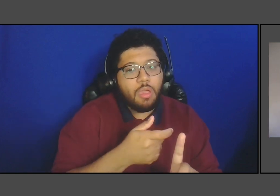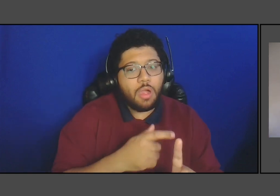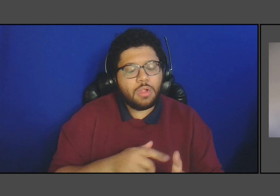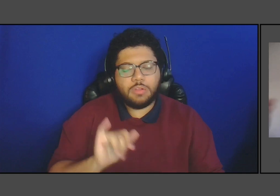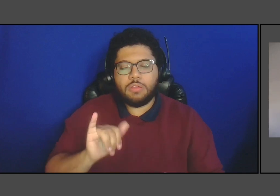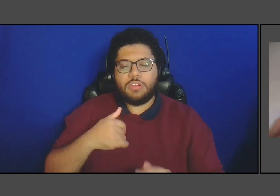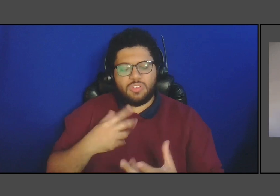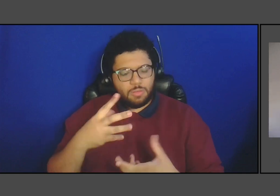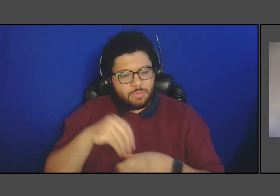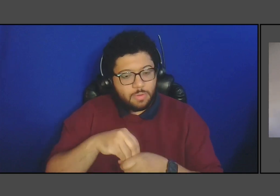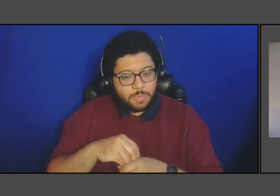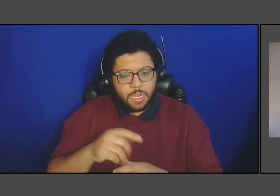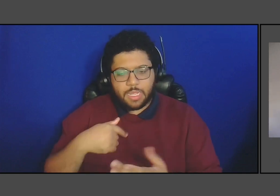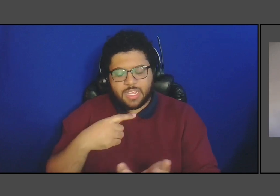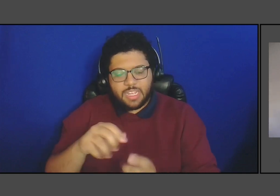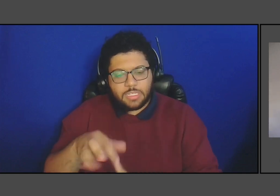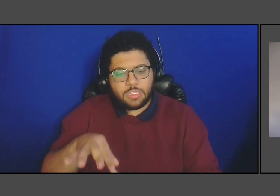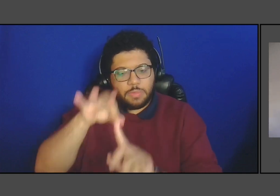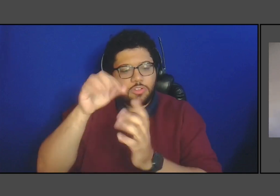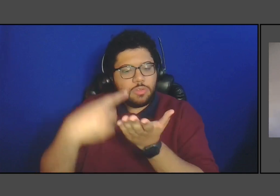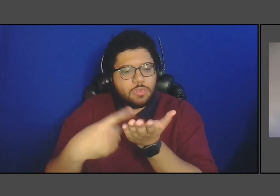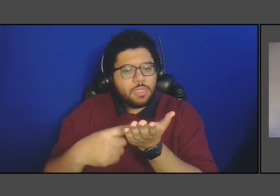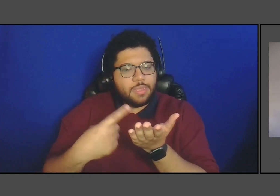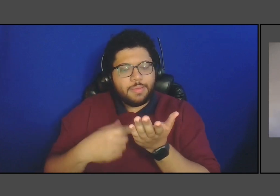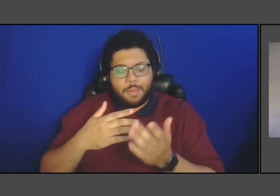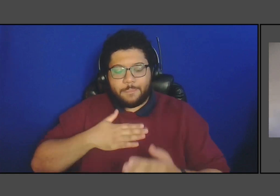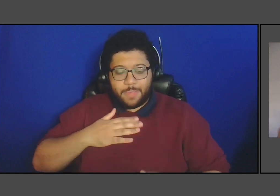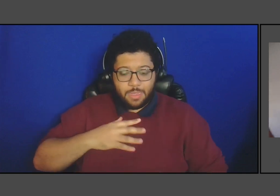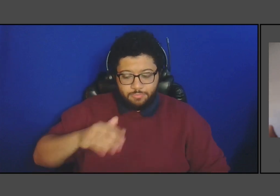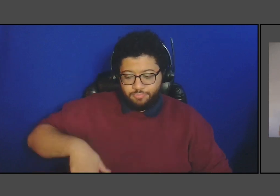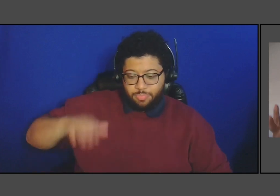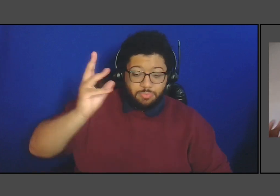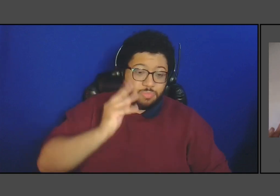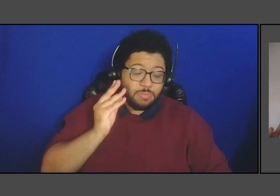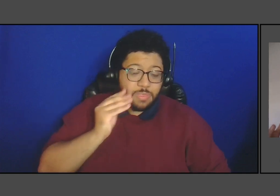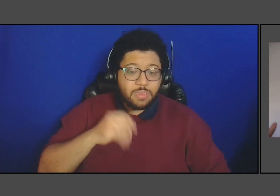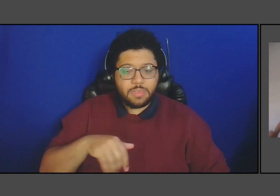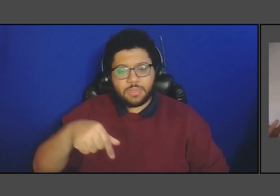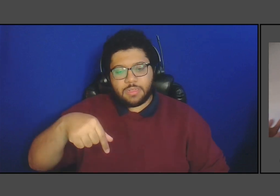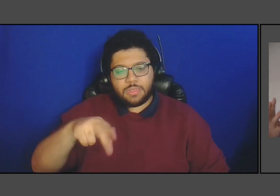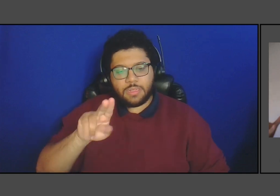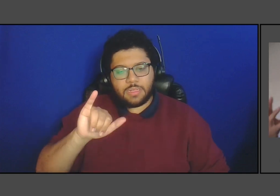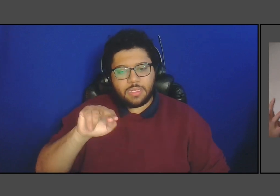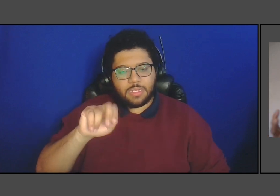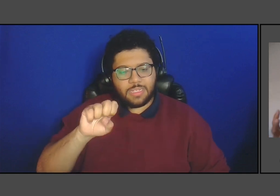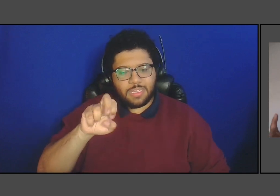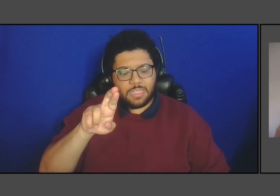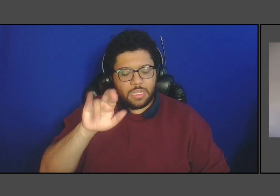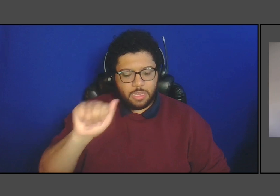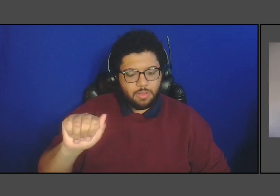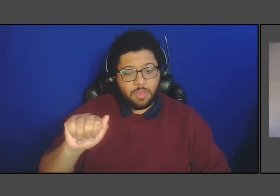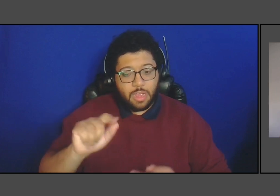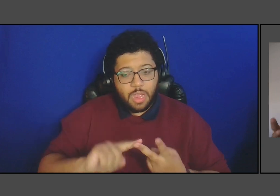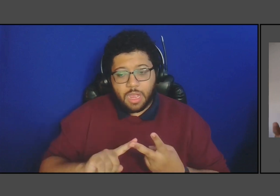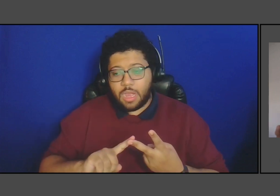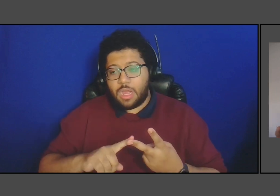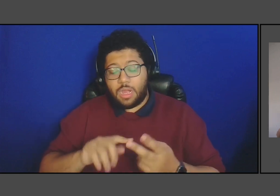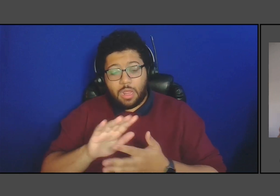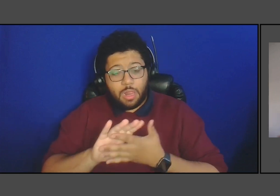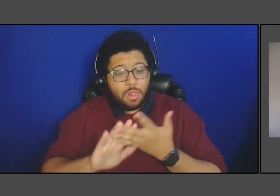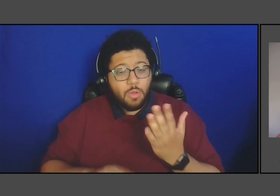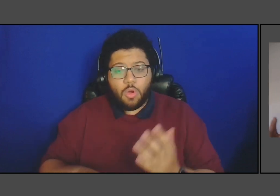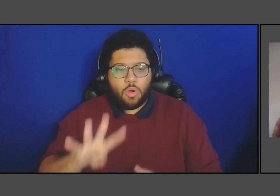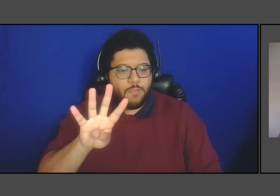and Spanglish and crossing back and forth, even like the details of like a 4x4 monster truck that some of my family members love, like these kinds